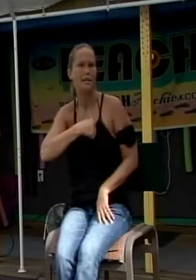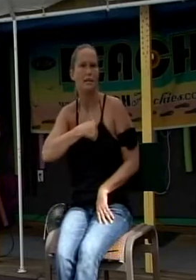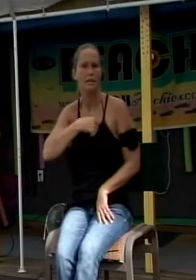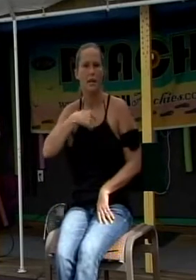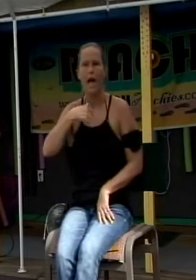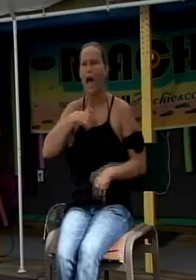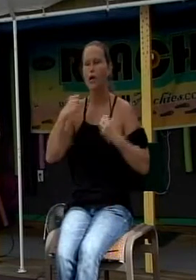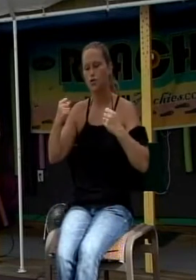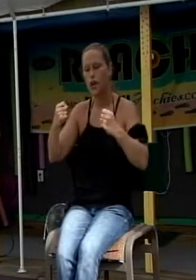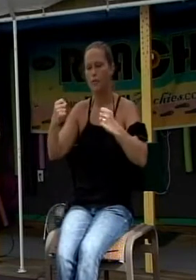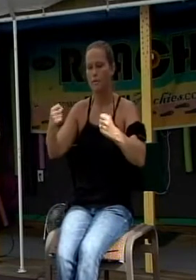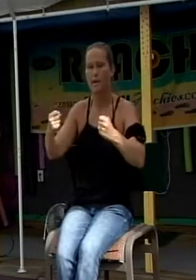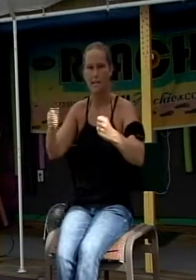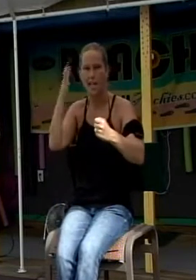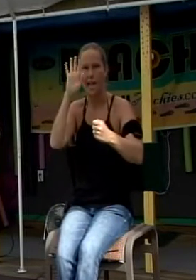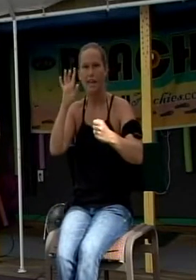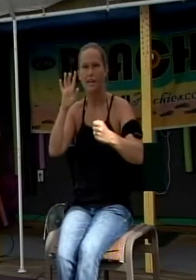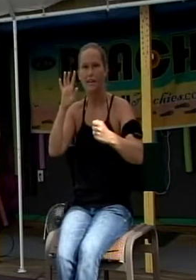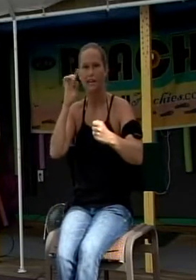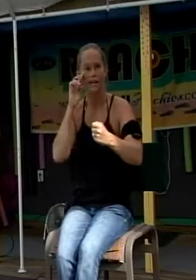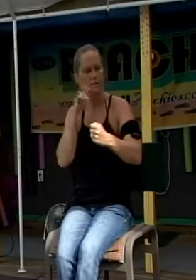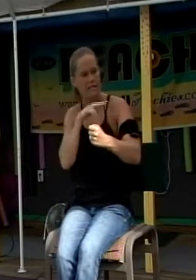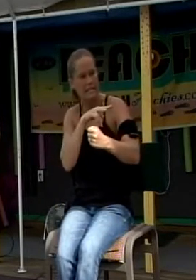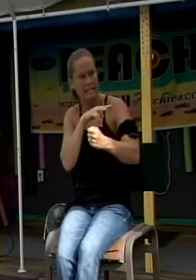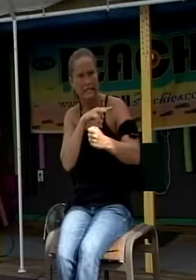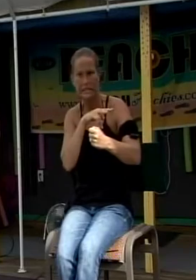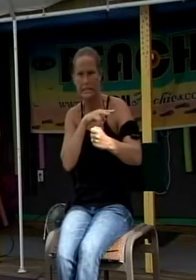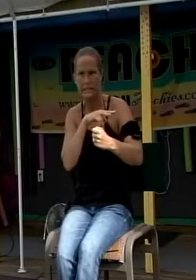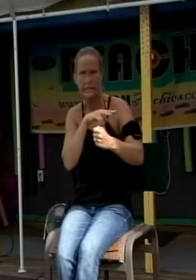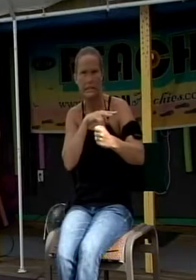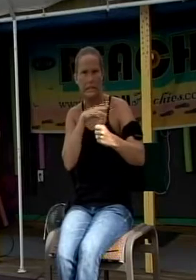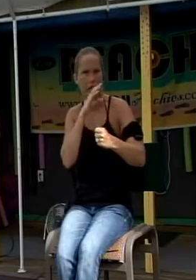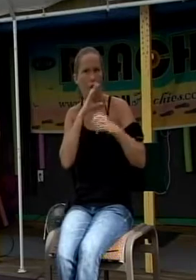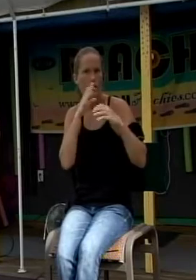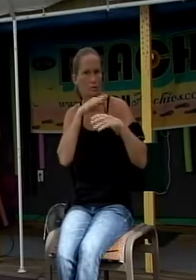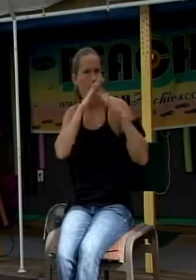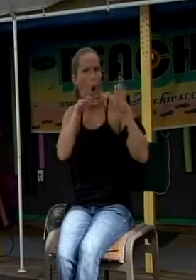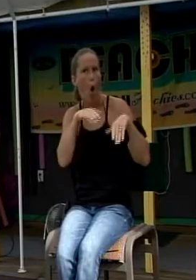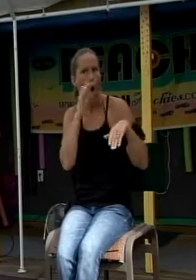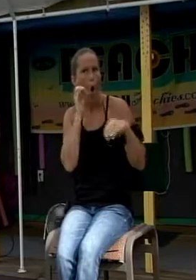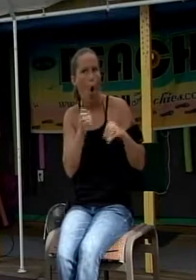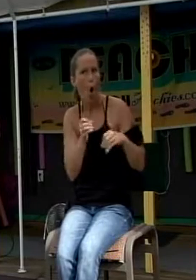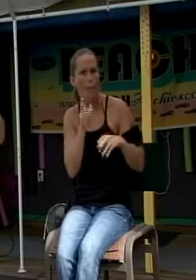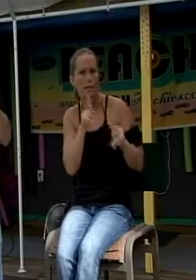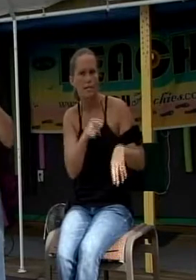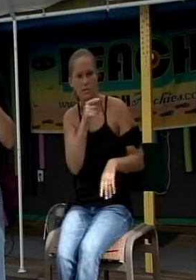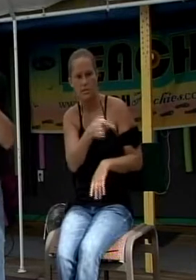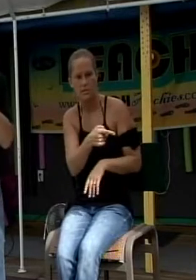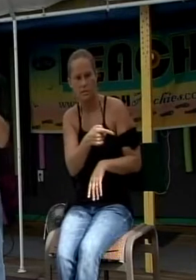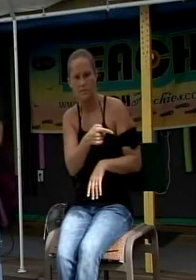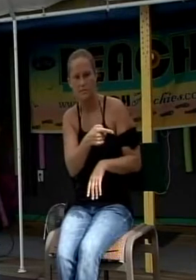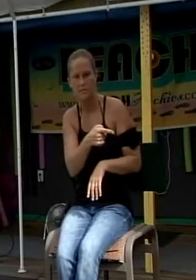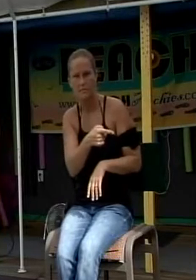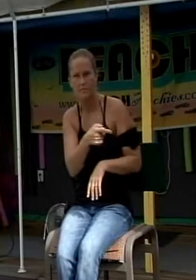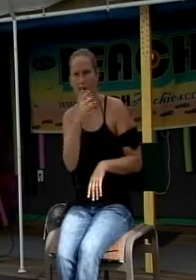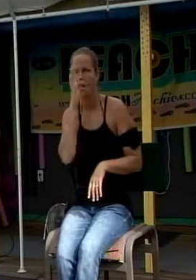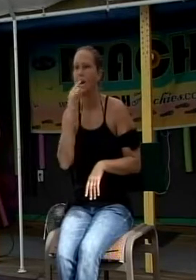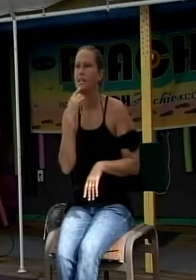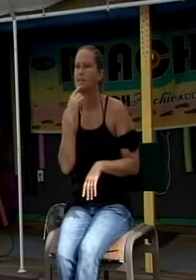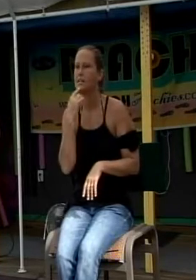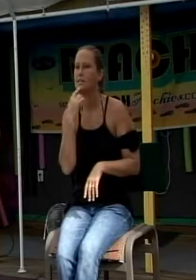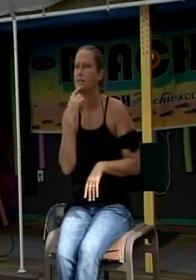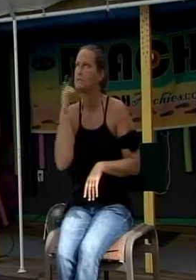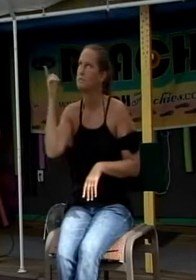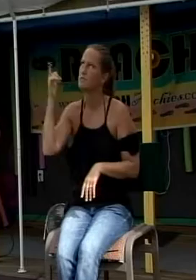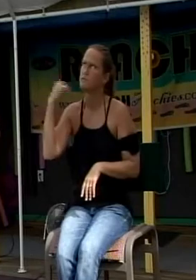apple. This one's breakfast, that one's lunch. I'm arguing with God. I got to the next slide and I heard it again. Go feed that